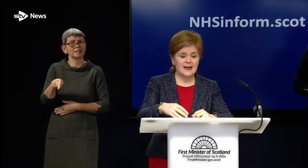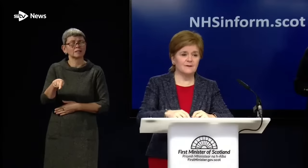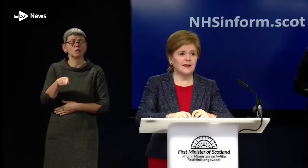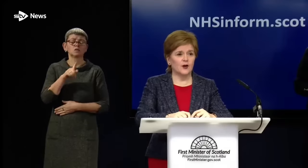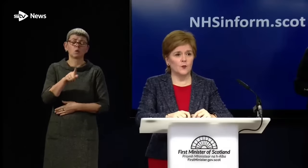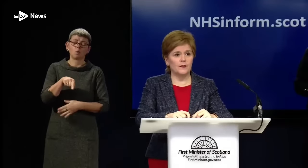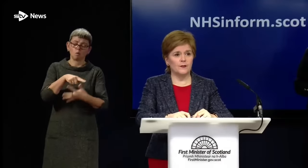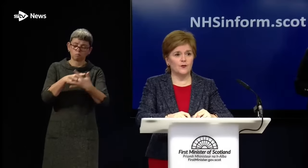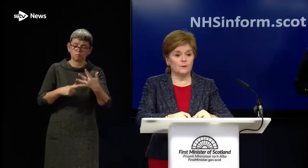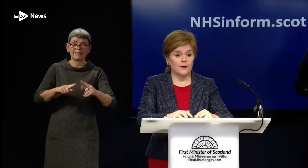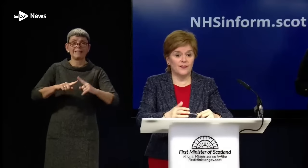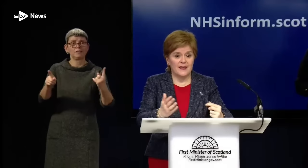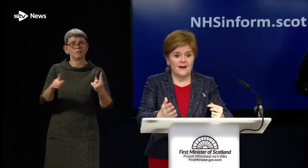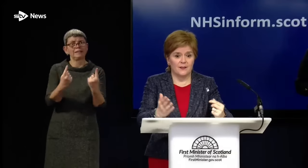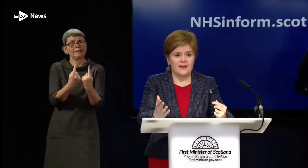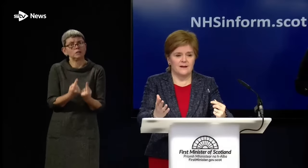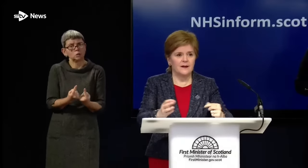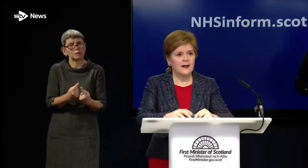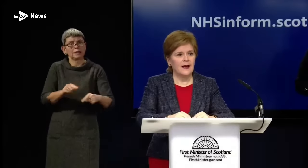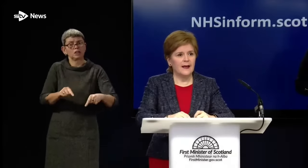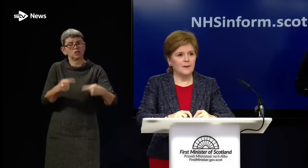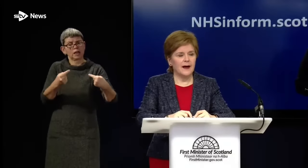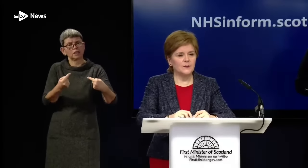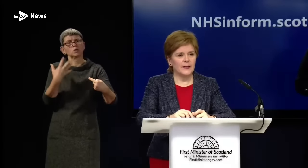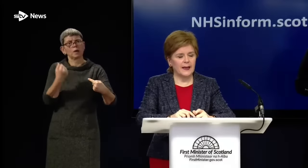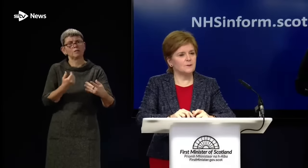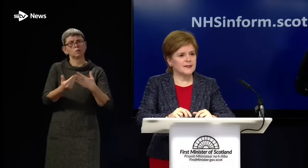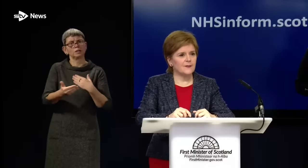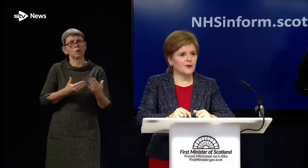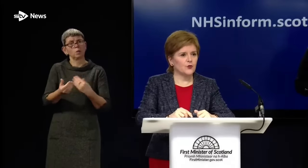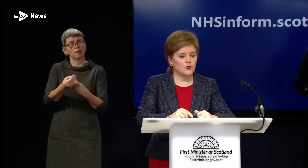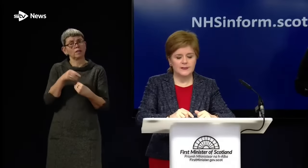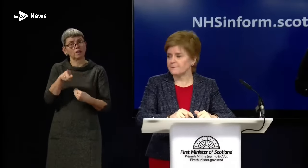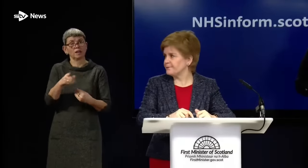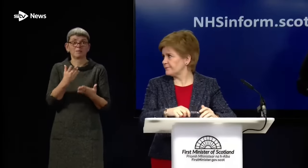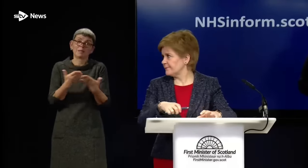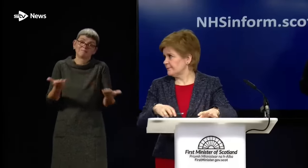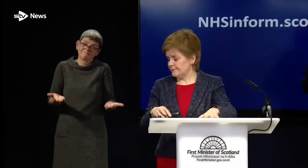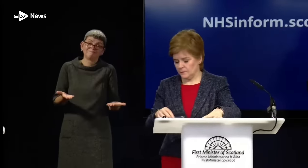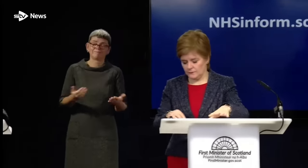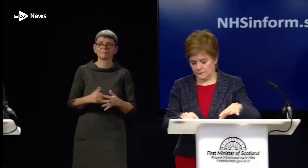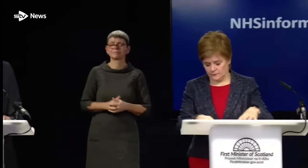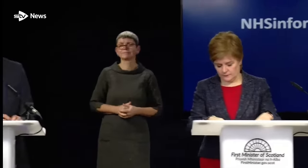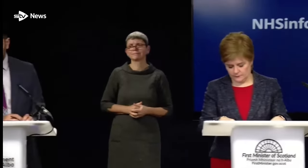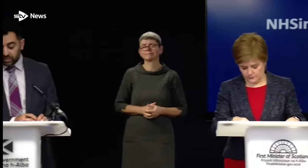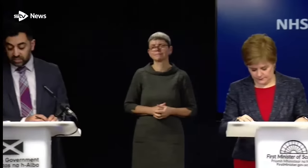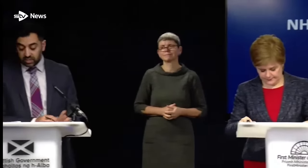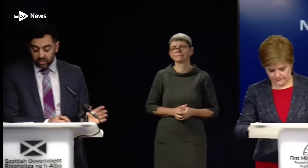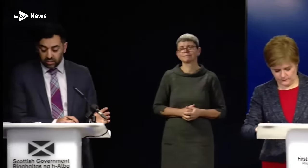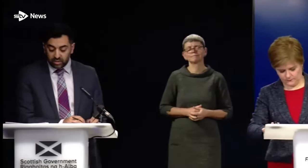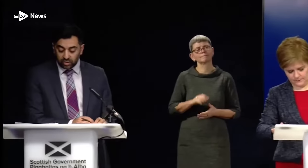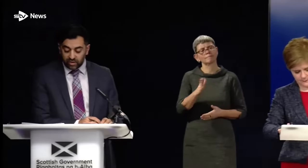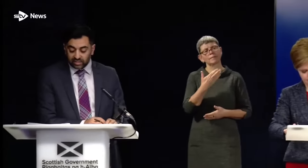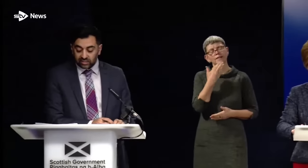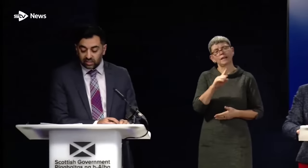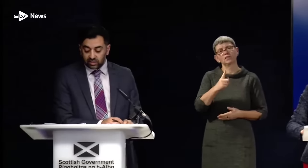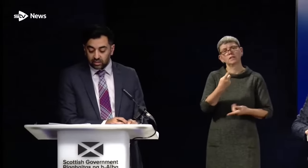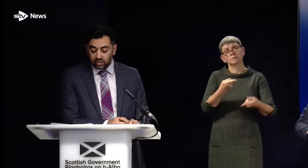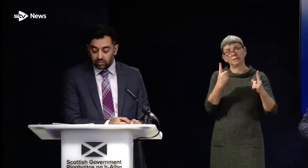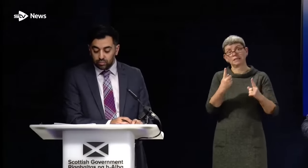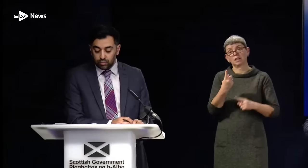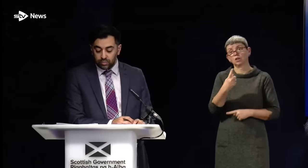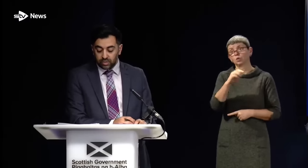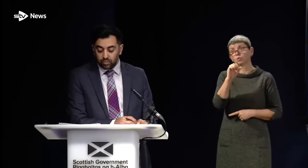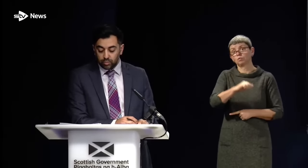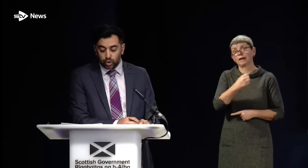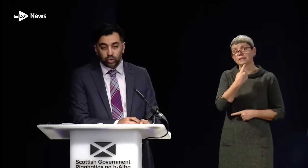that we need to navigate our way through. But they are there. And we can't pretend they're not. Thanks, First Minister. And you're absolutely right to say